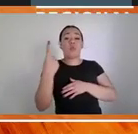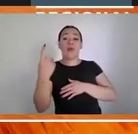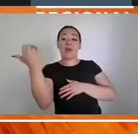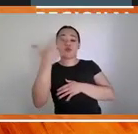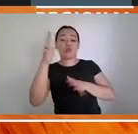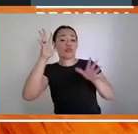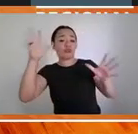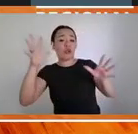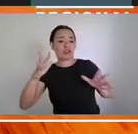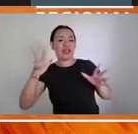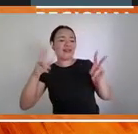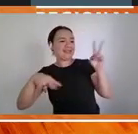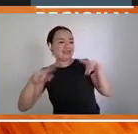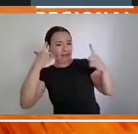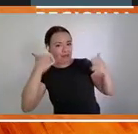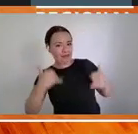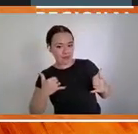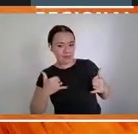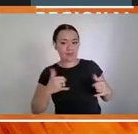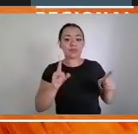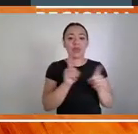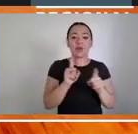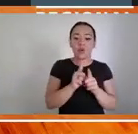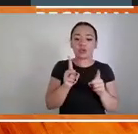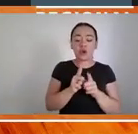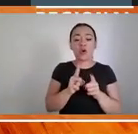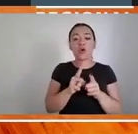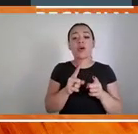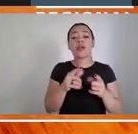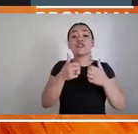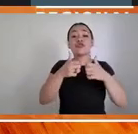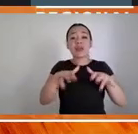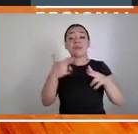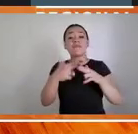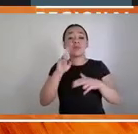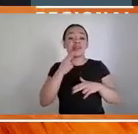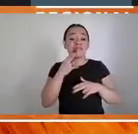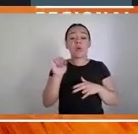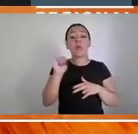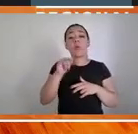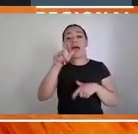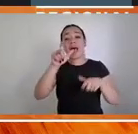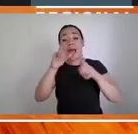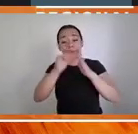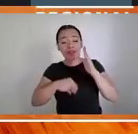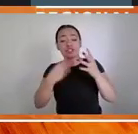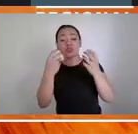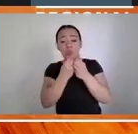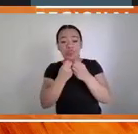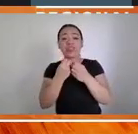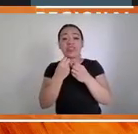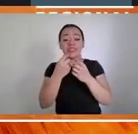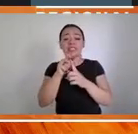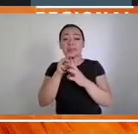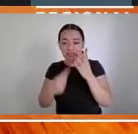and applications to the stream for deaf applicants or applicants with disability will be assessed by at least one individual with